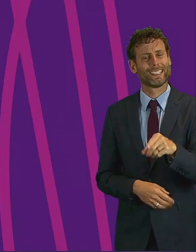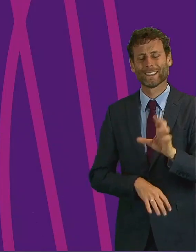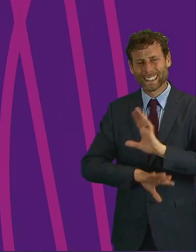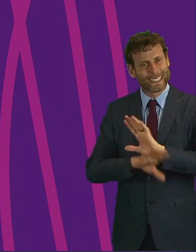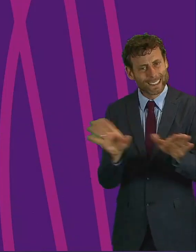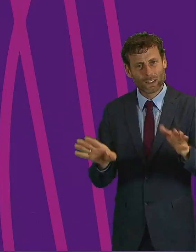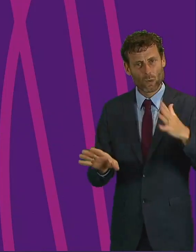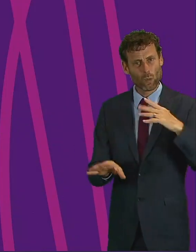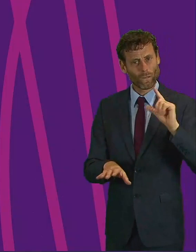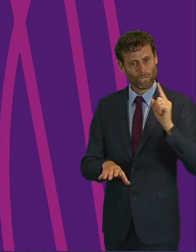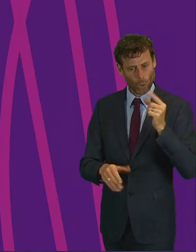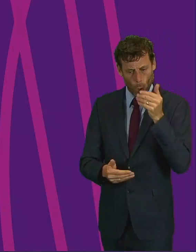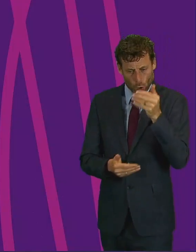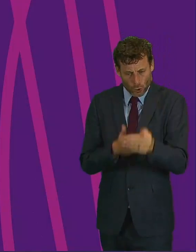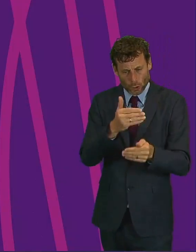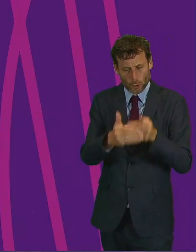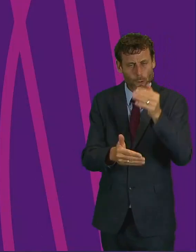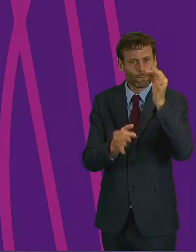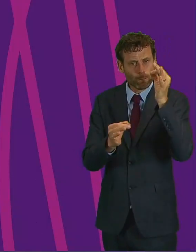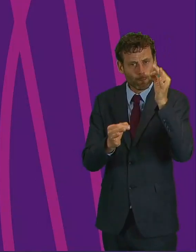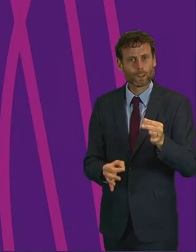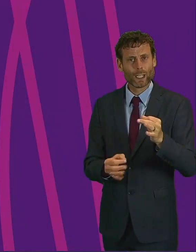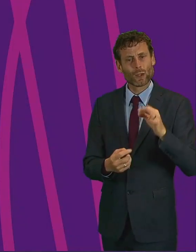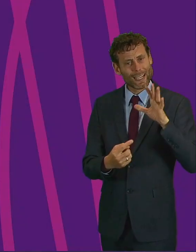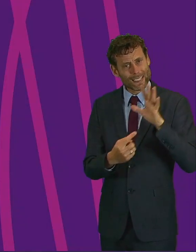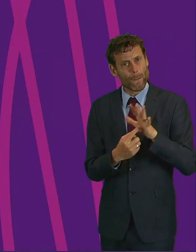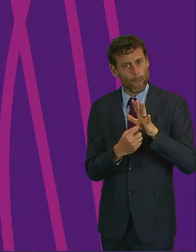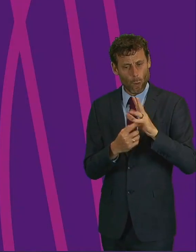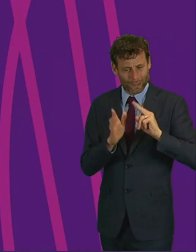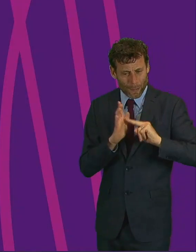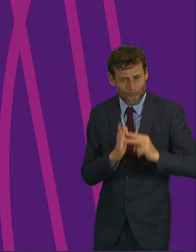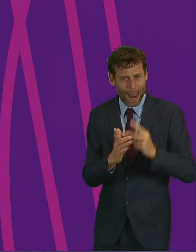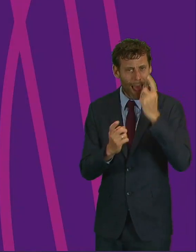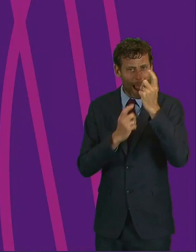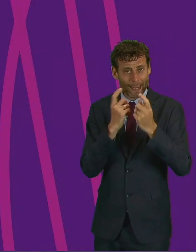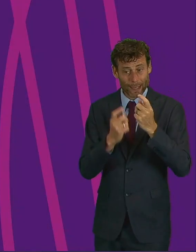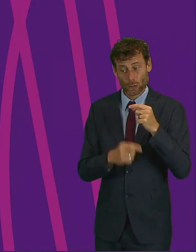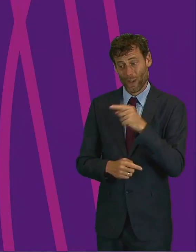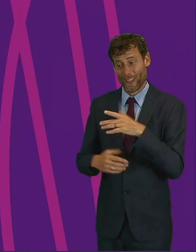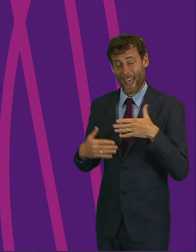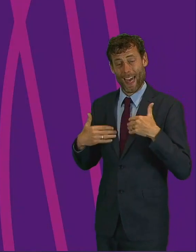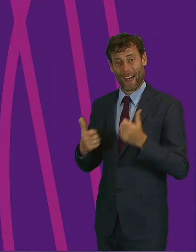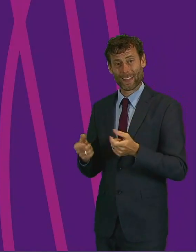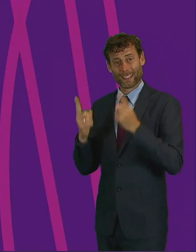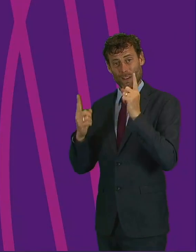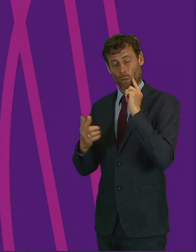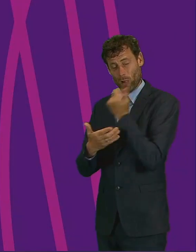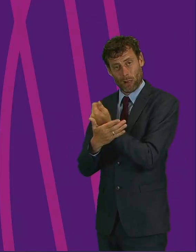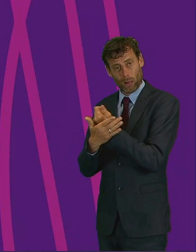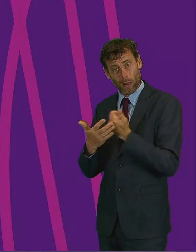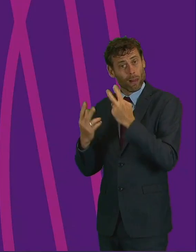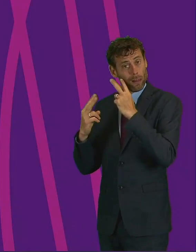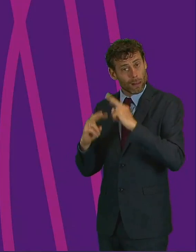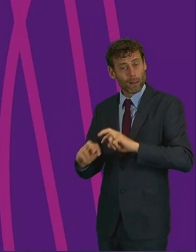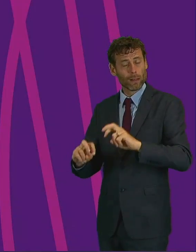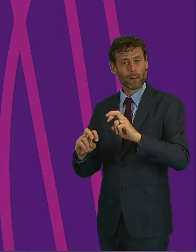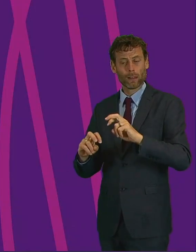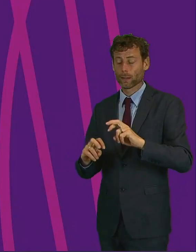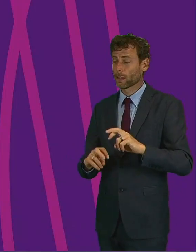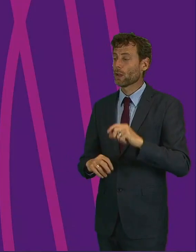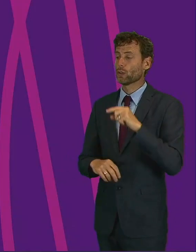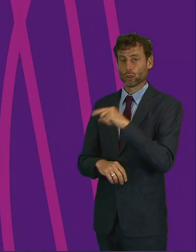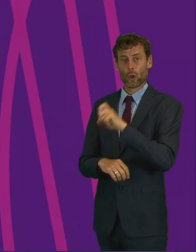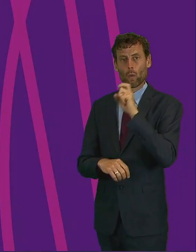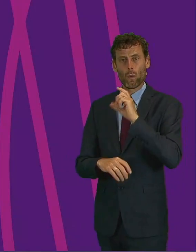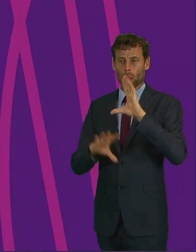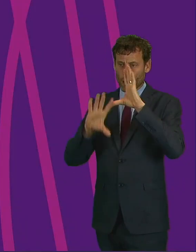these are important considerations. They are considerations that are underway, and the Health Secretary, of course, will keep the Chamber and the wider public updated, because